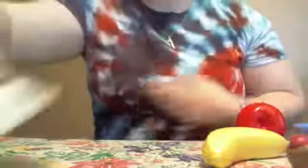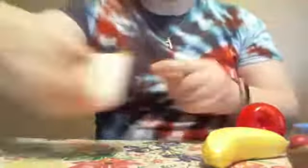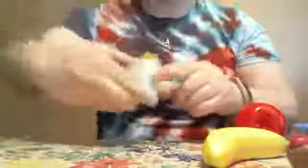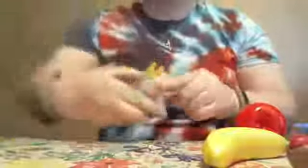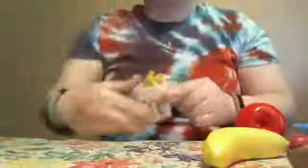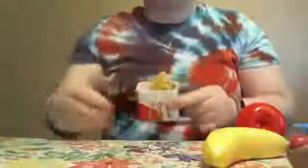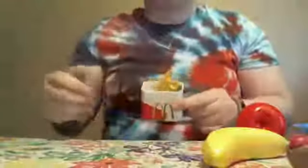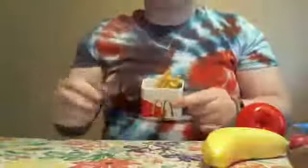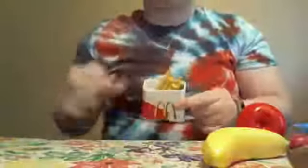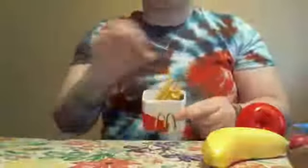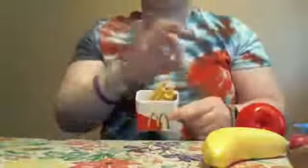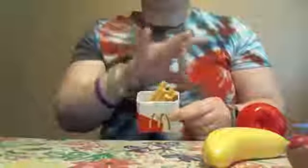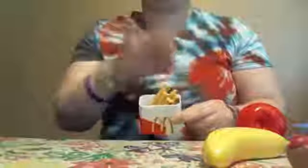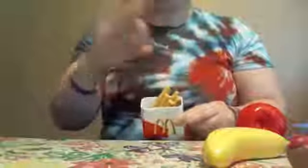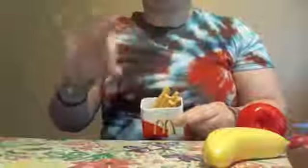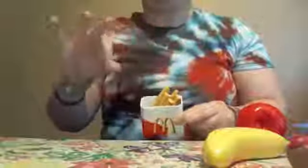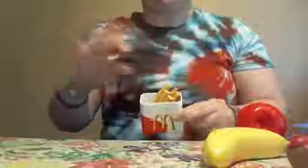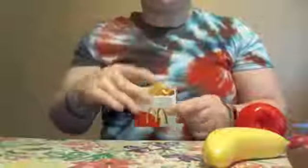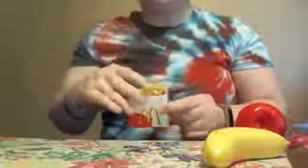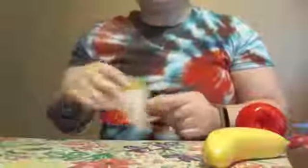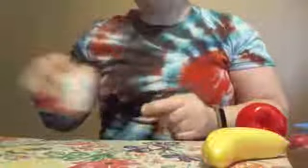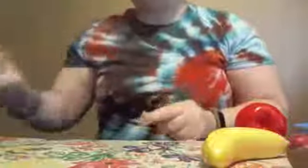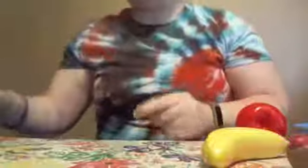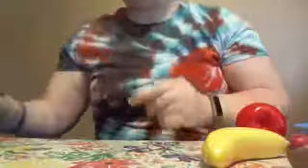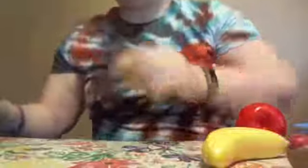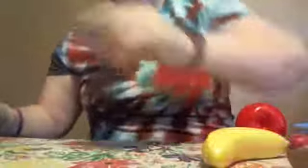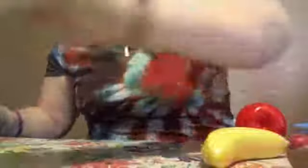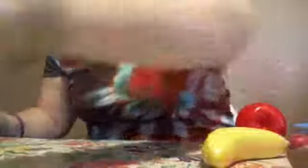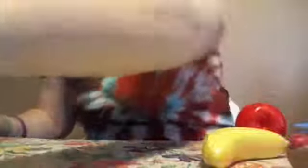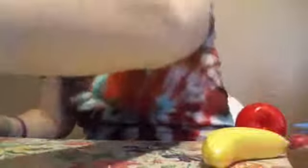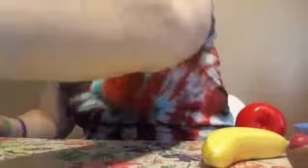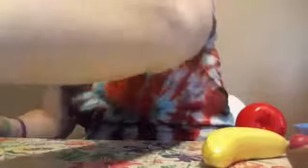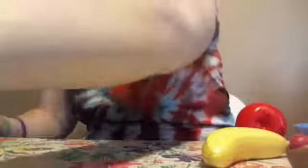And we have some French fries.